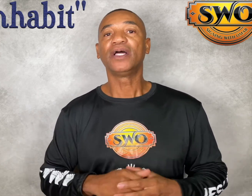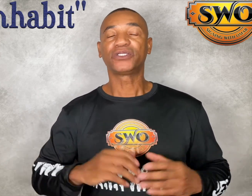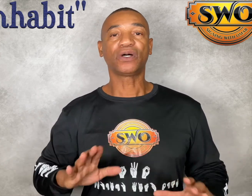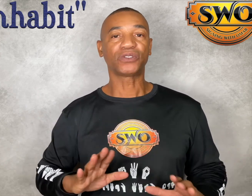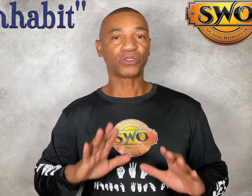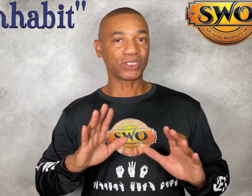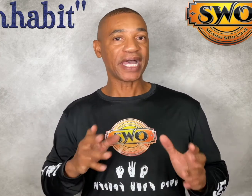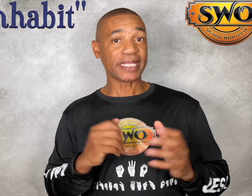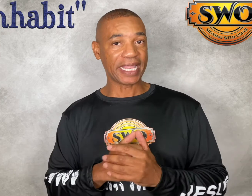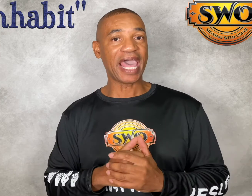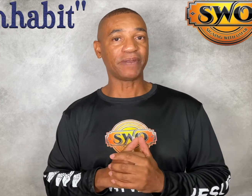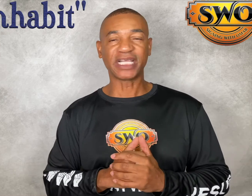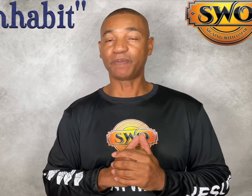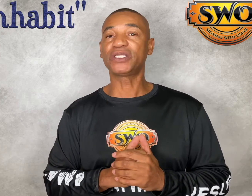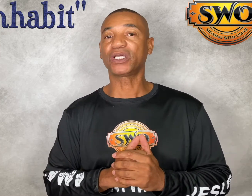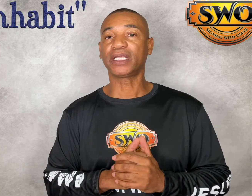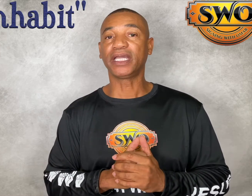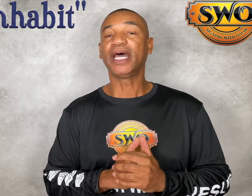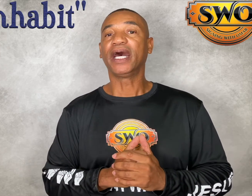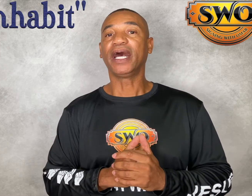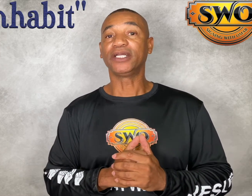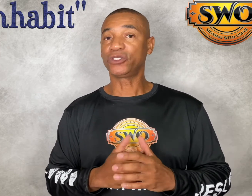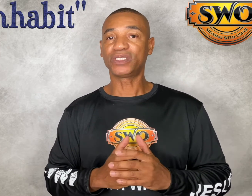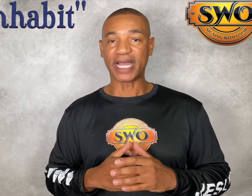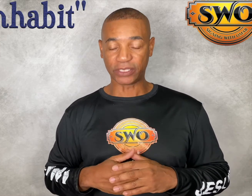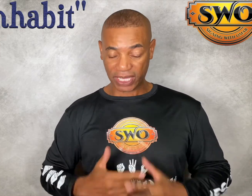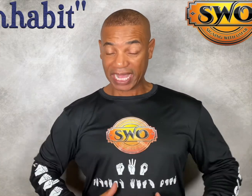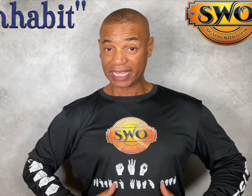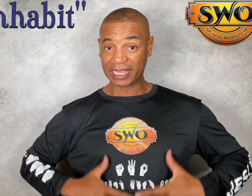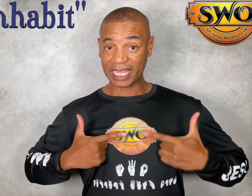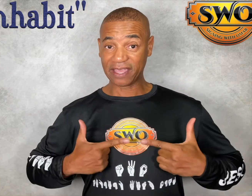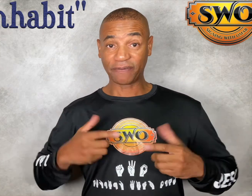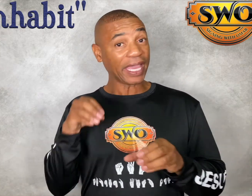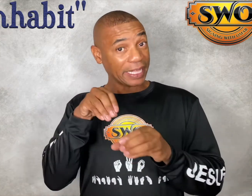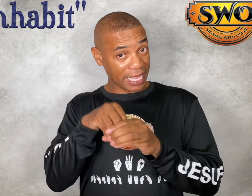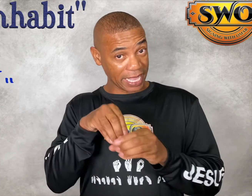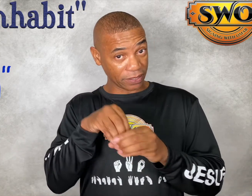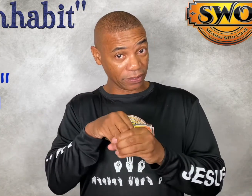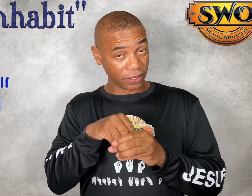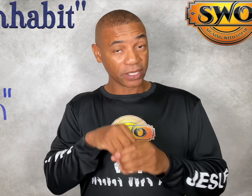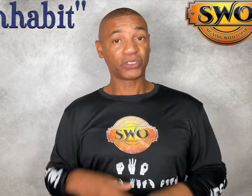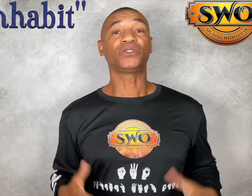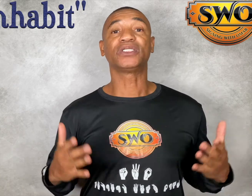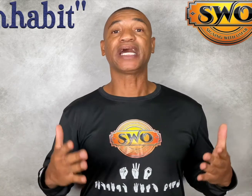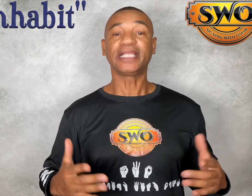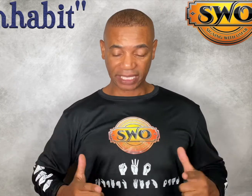So to sign inhabit, that's basically two signs, live and in. So to sign live, you